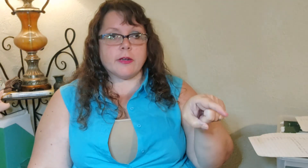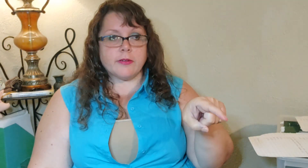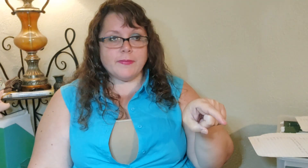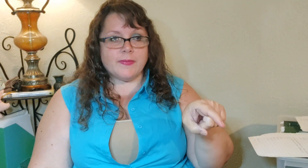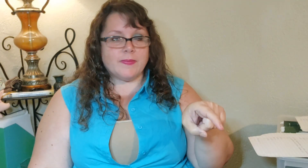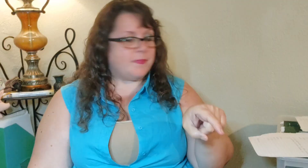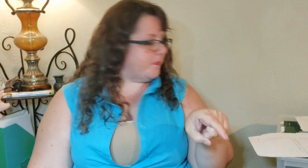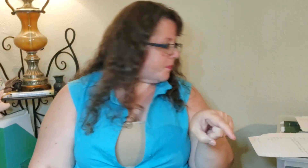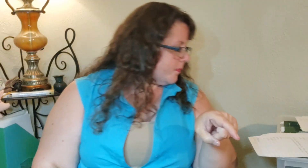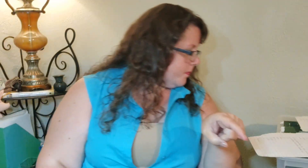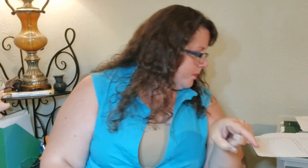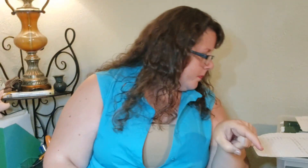there,